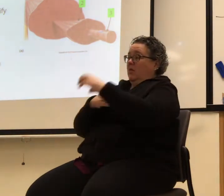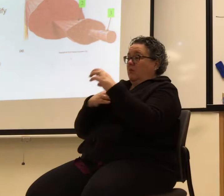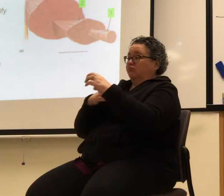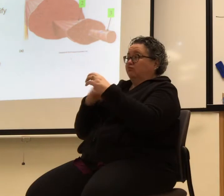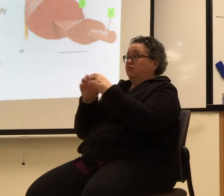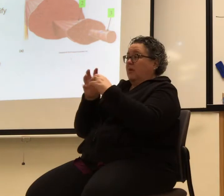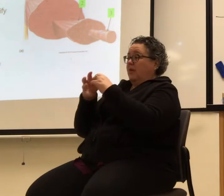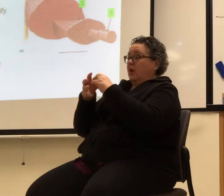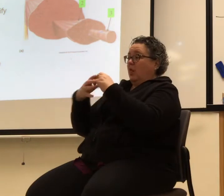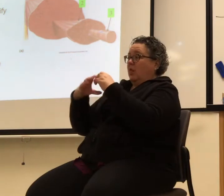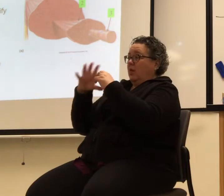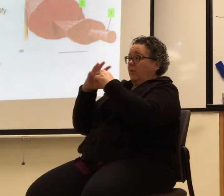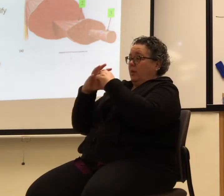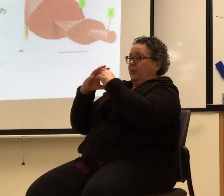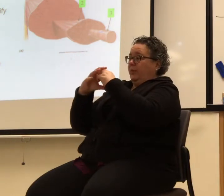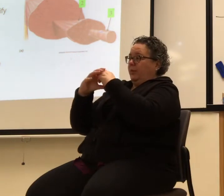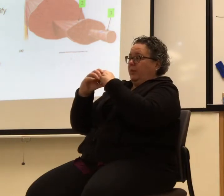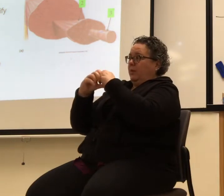to form